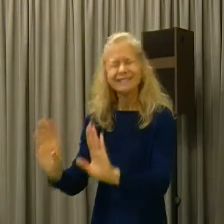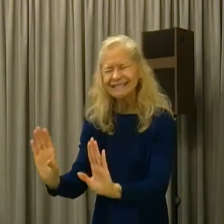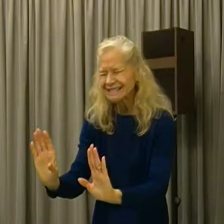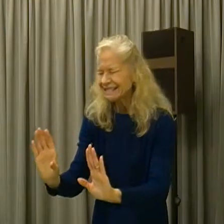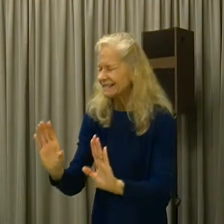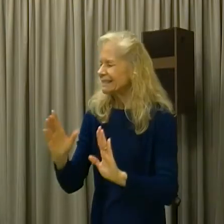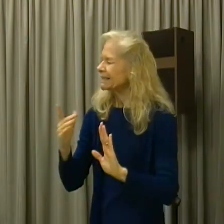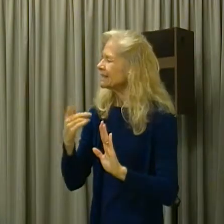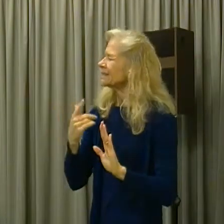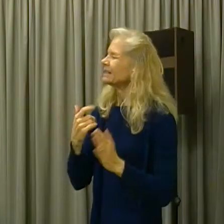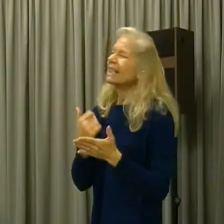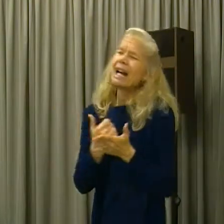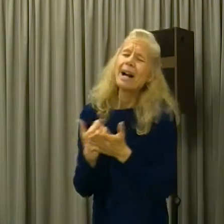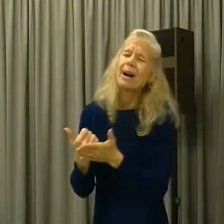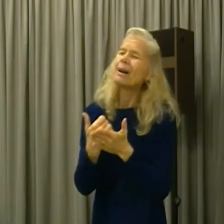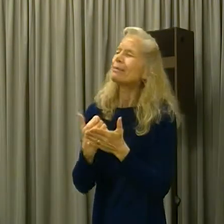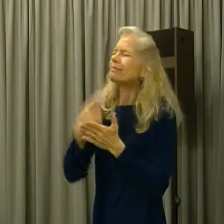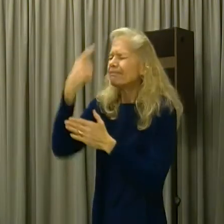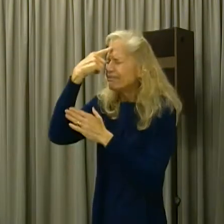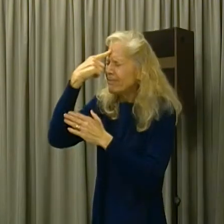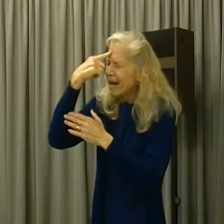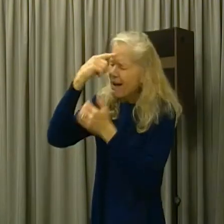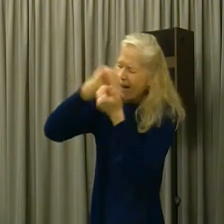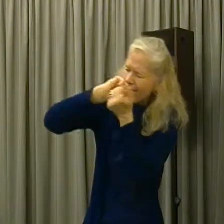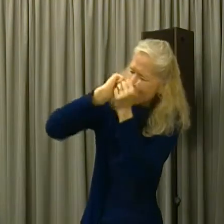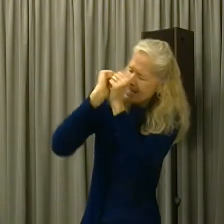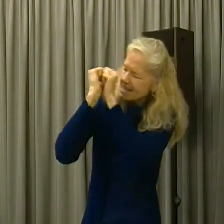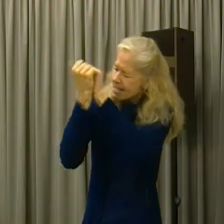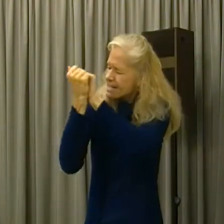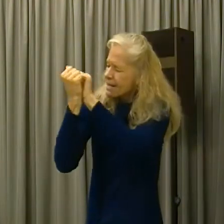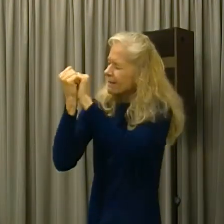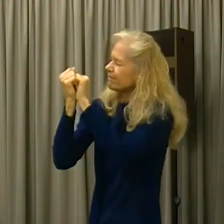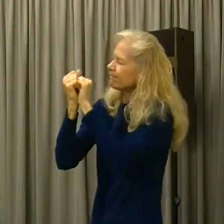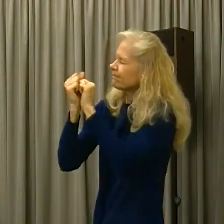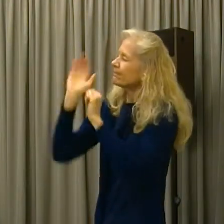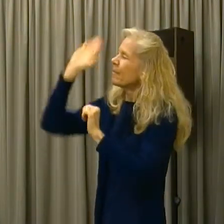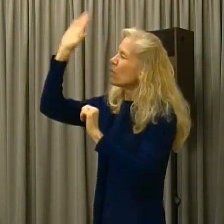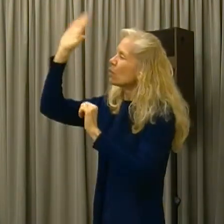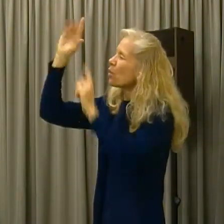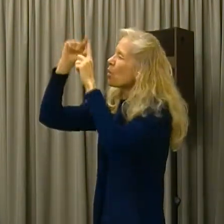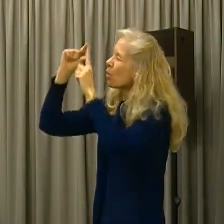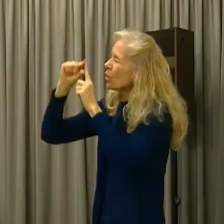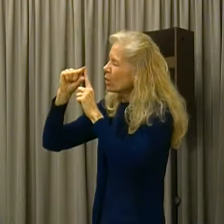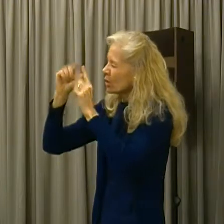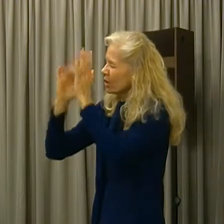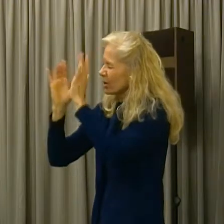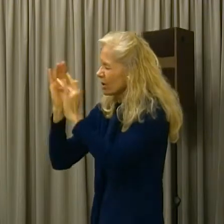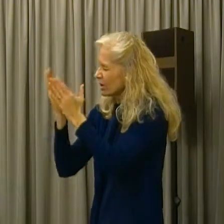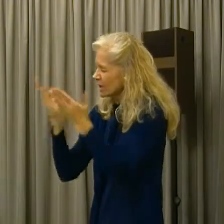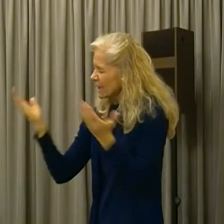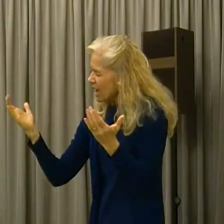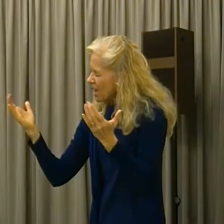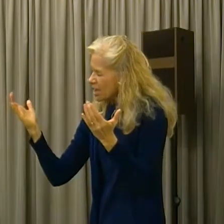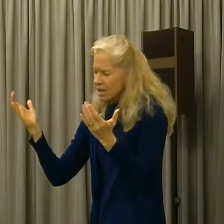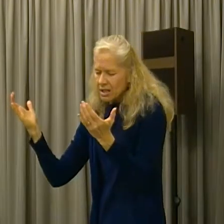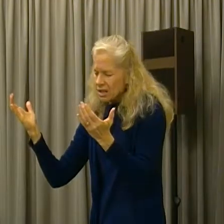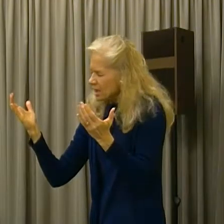minds with your word, that our lives then might be aligned with your will. And God, it's only through